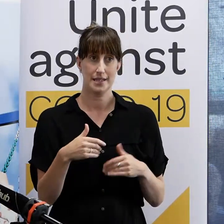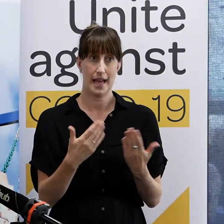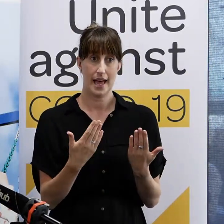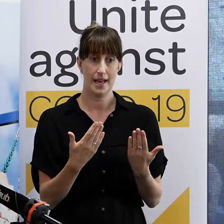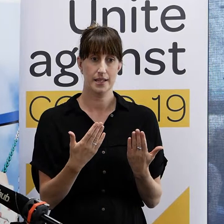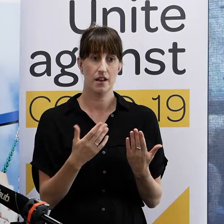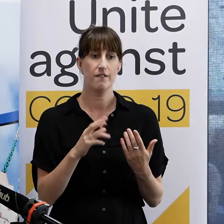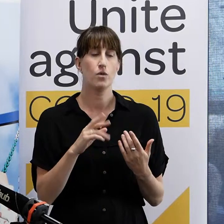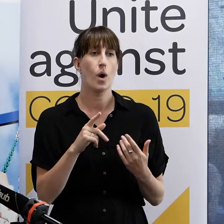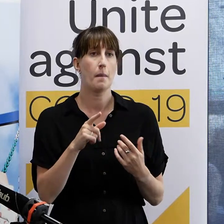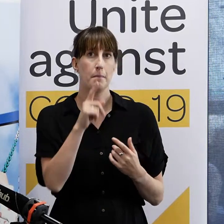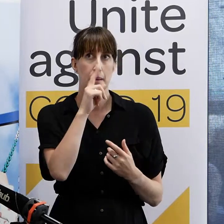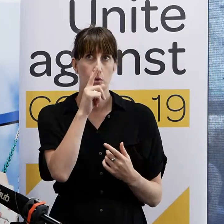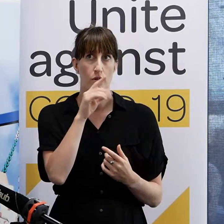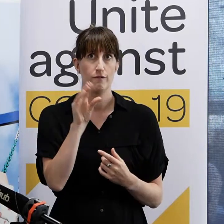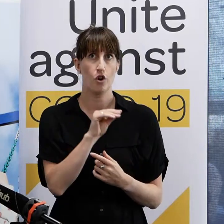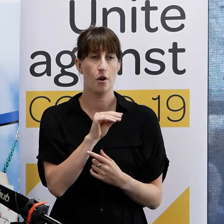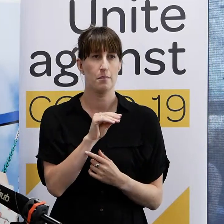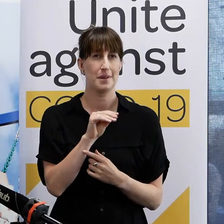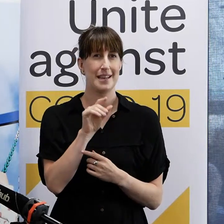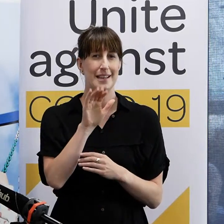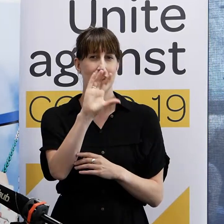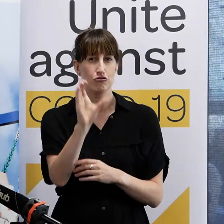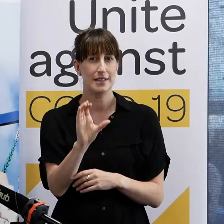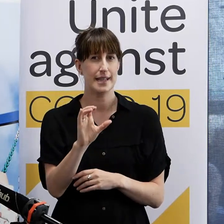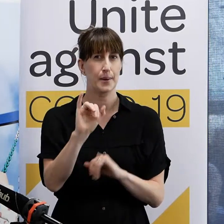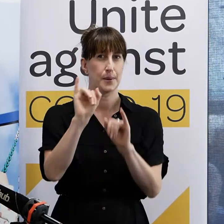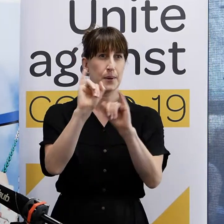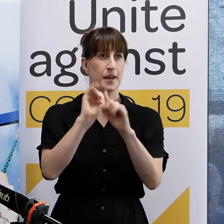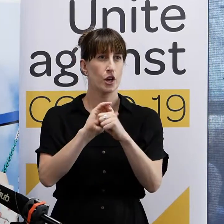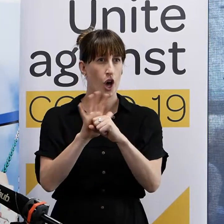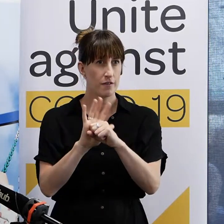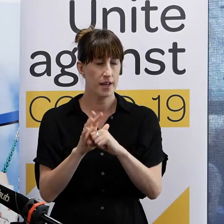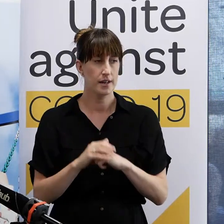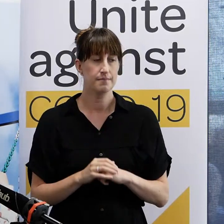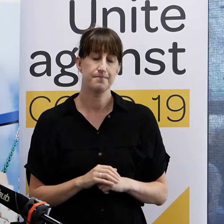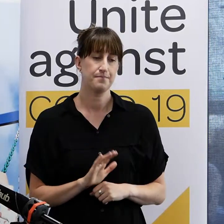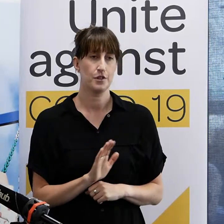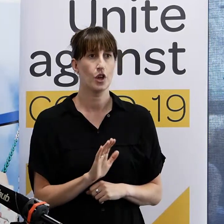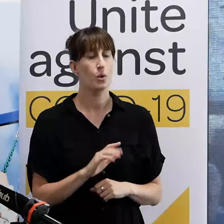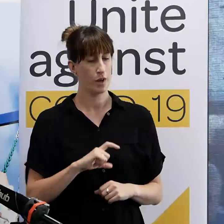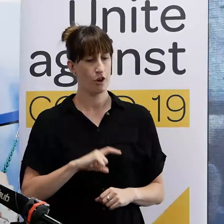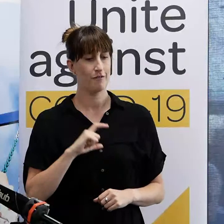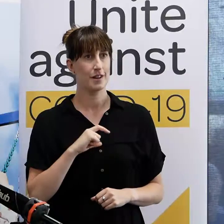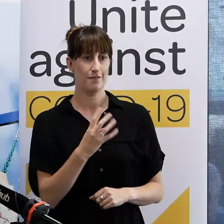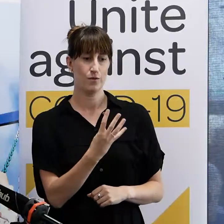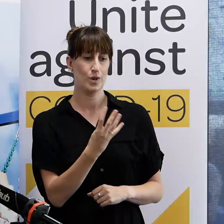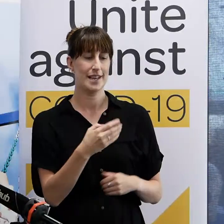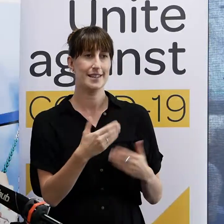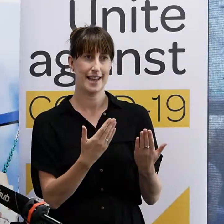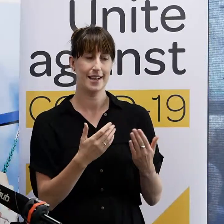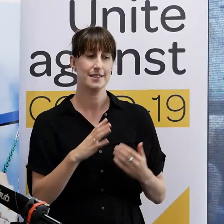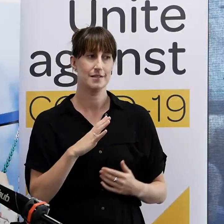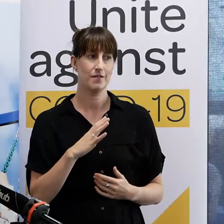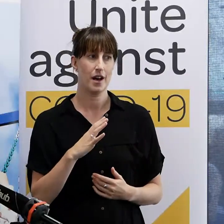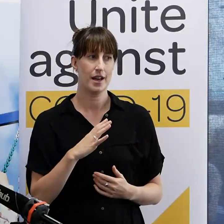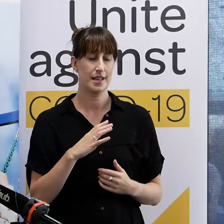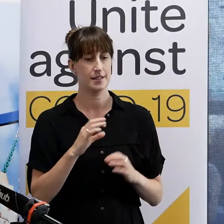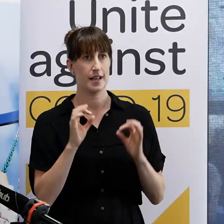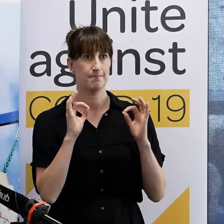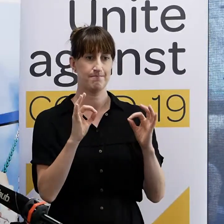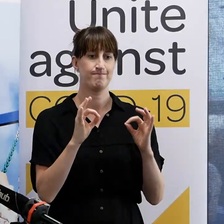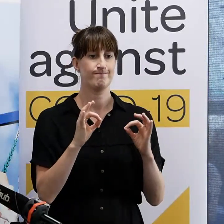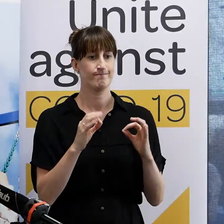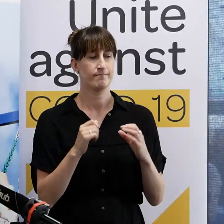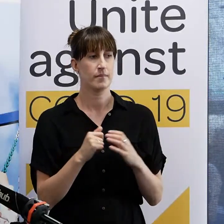Right. No, we haven't looked at that. We are confident that the 14-day period, which is the one that's gold standard, and there are some countries that have a shorter period than that.